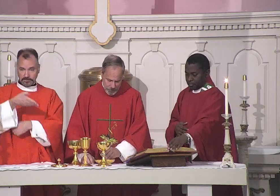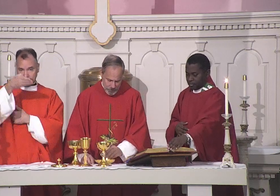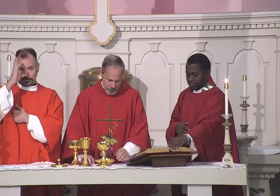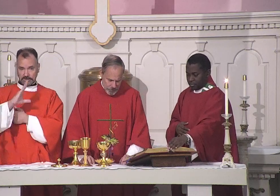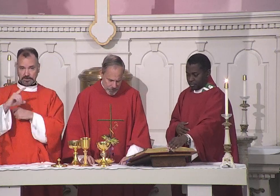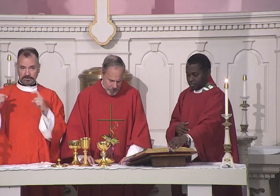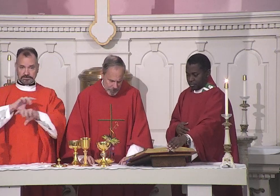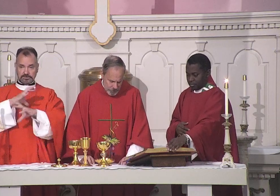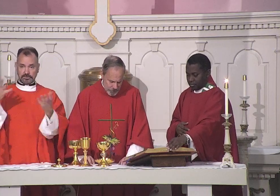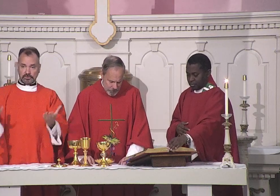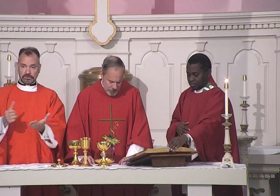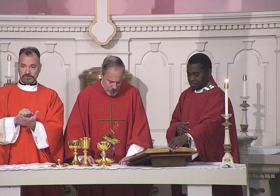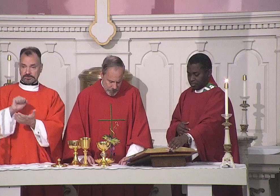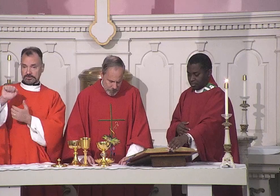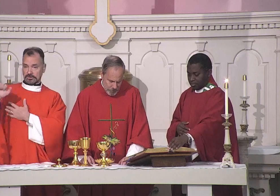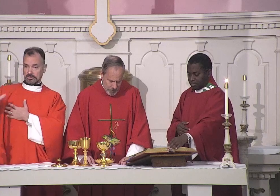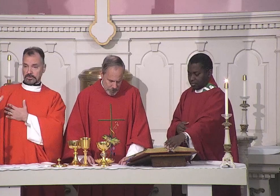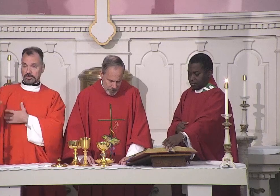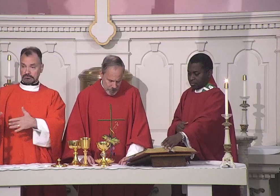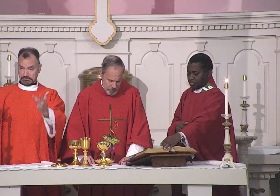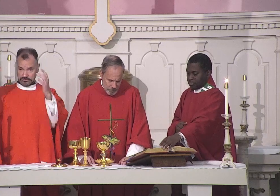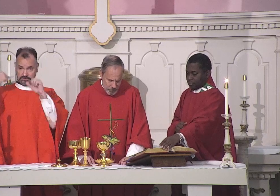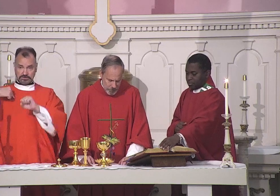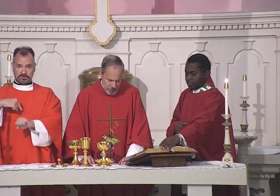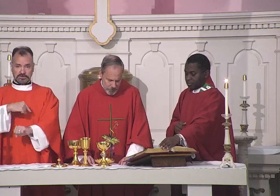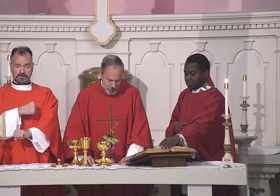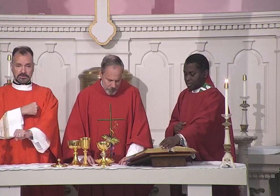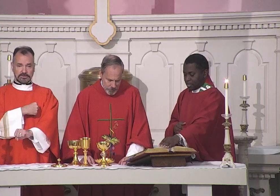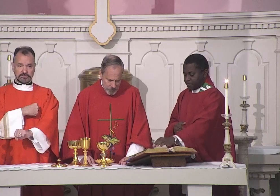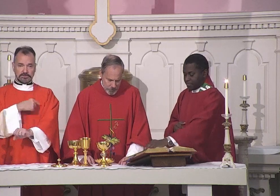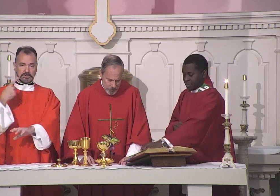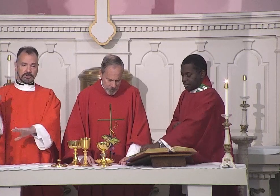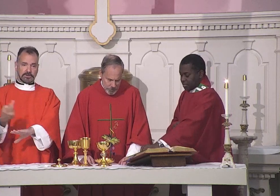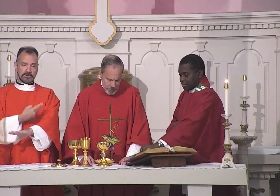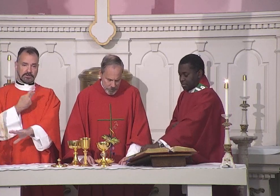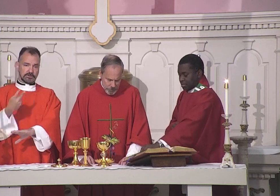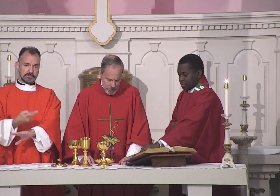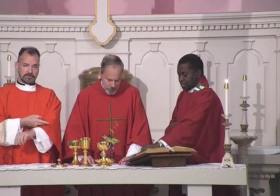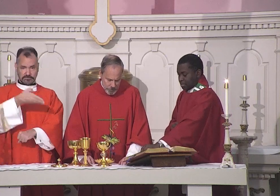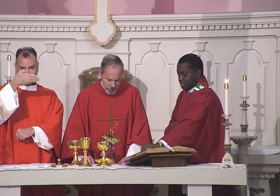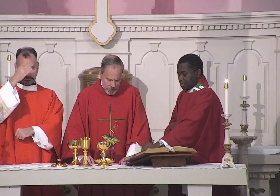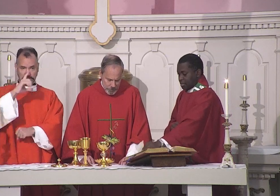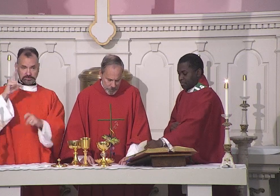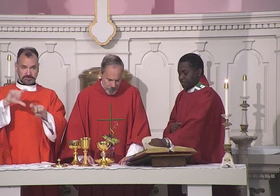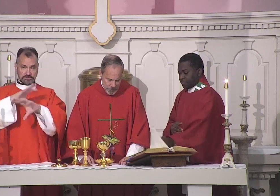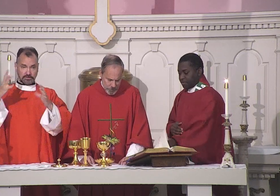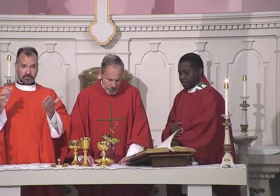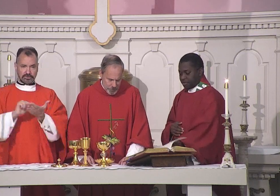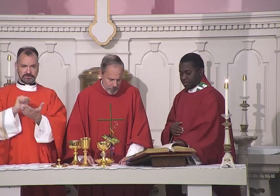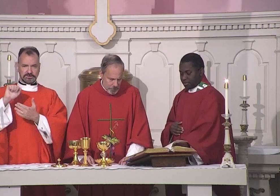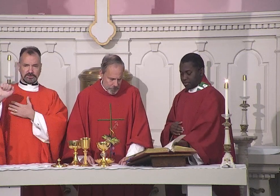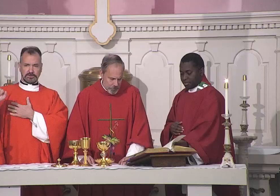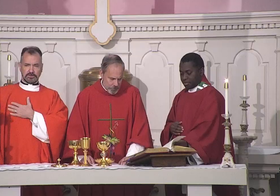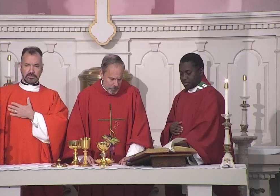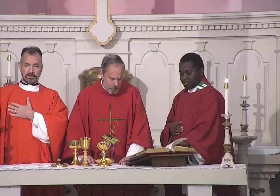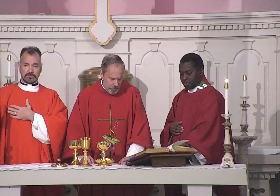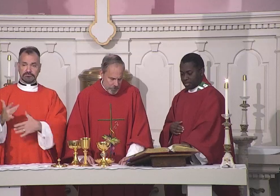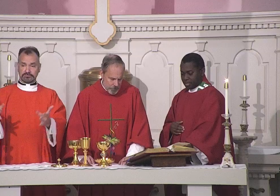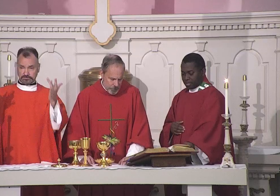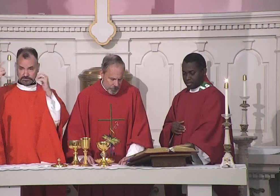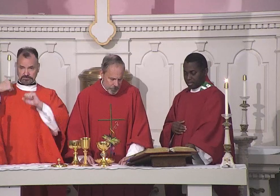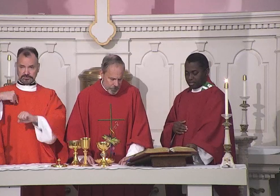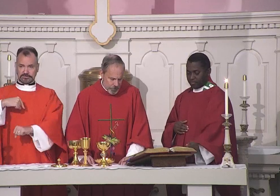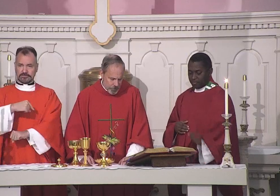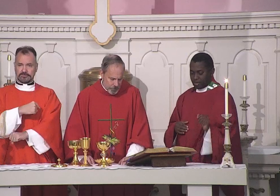Lamb of God, you take away the sins of the world, have mercy on us. Lamb of God, you take away